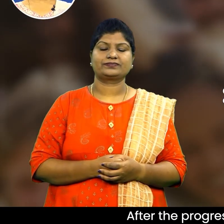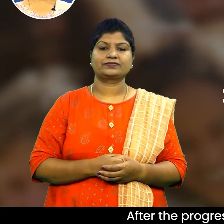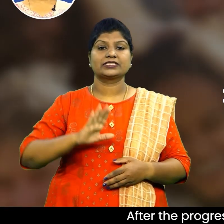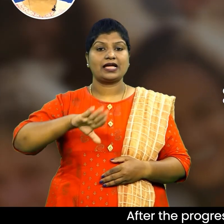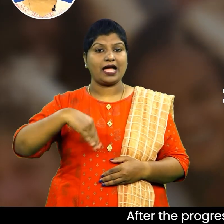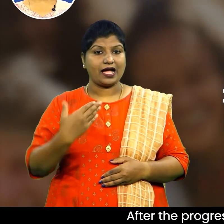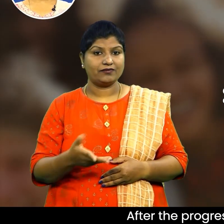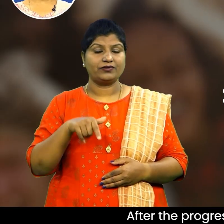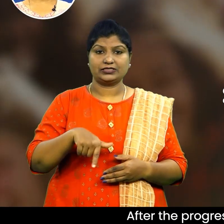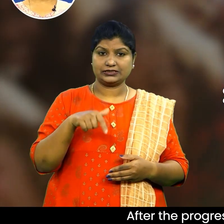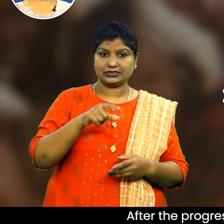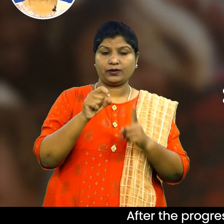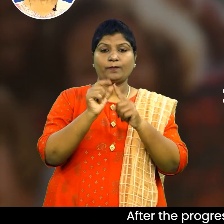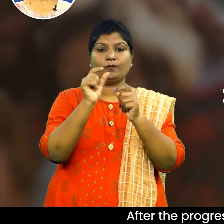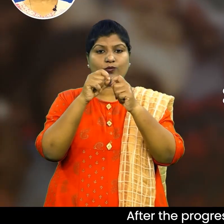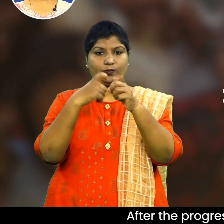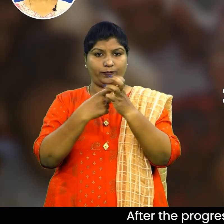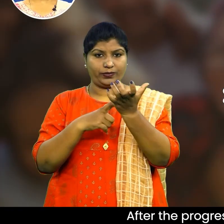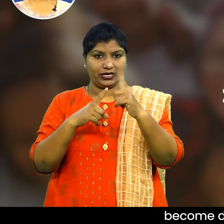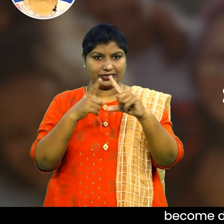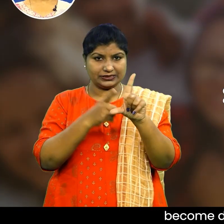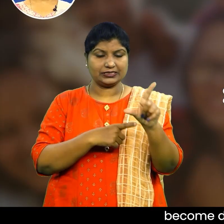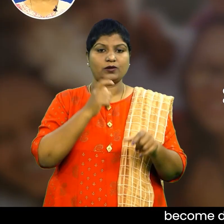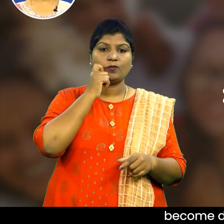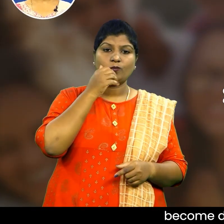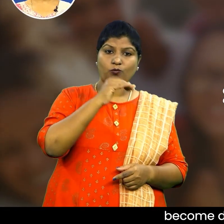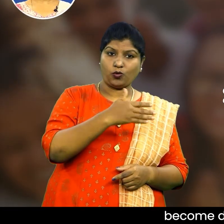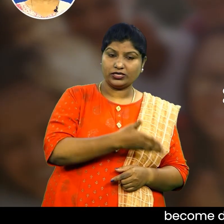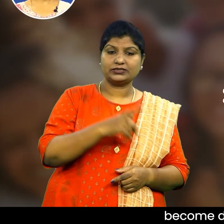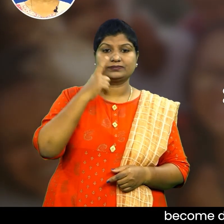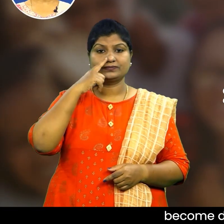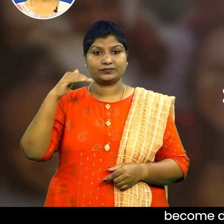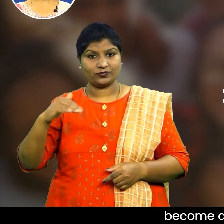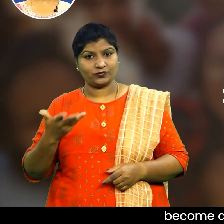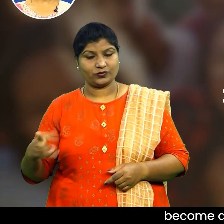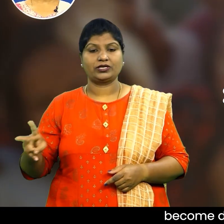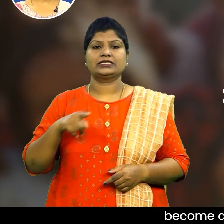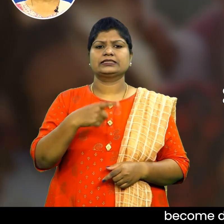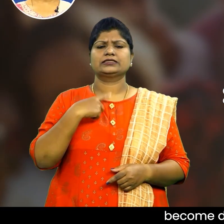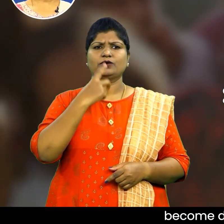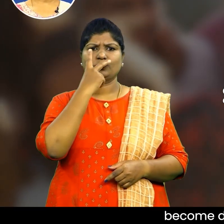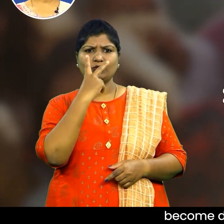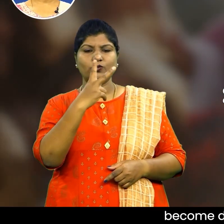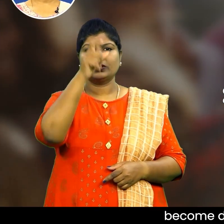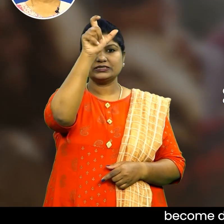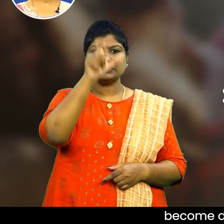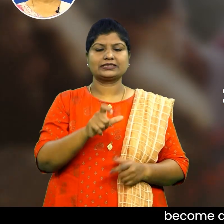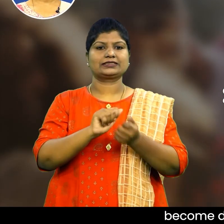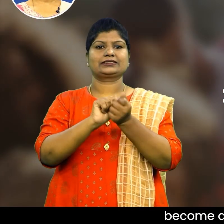After the progression of puberty, boys and girls become dissimilar in appearance.